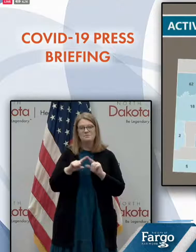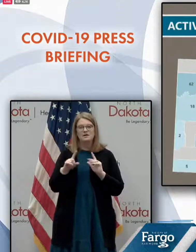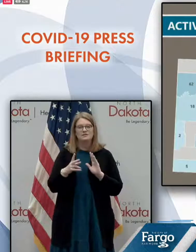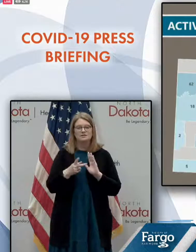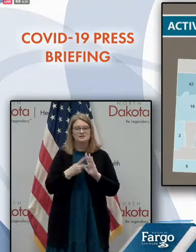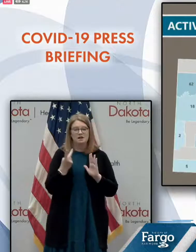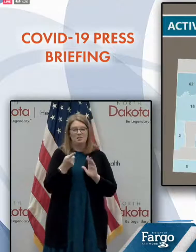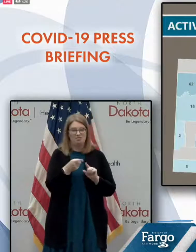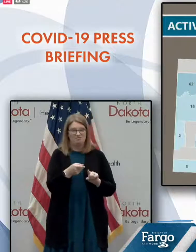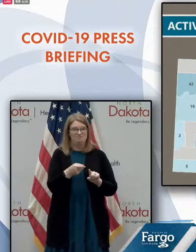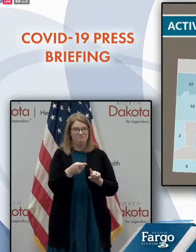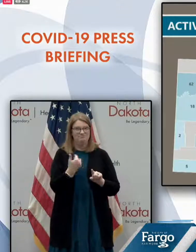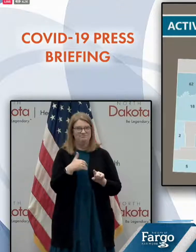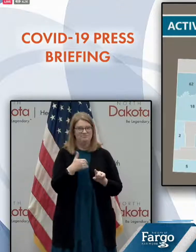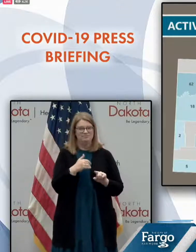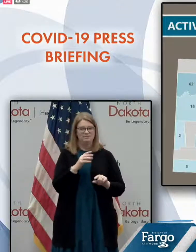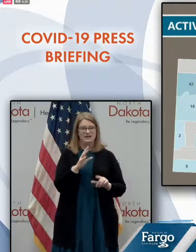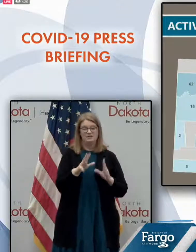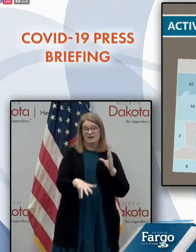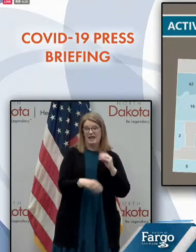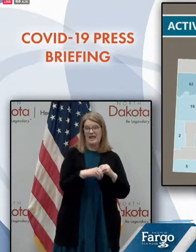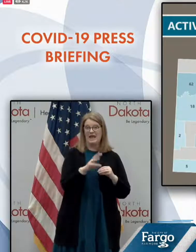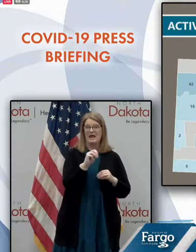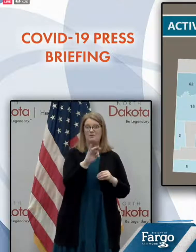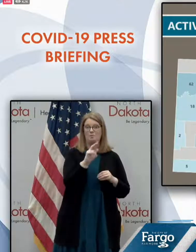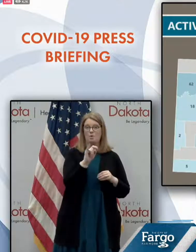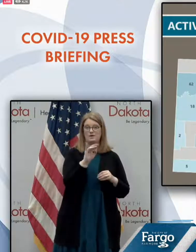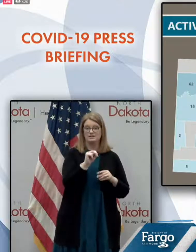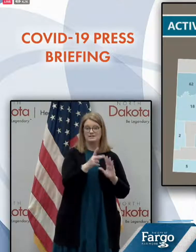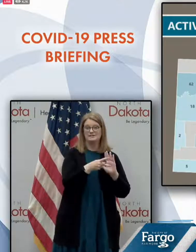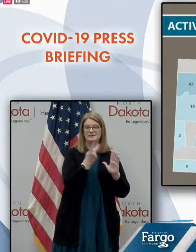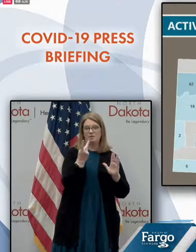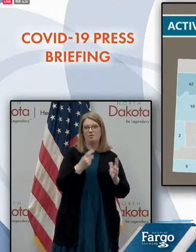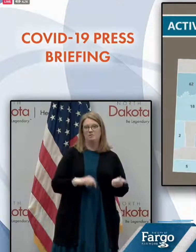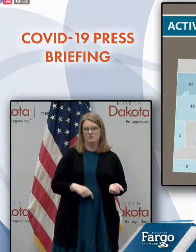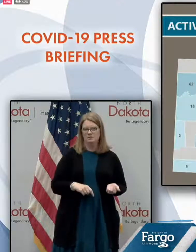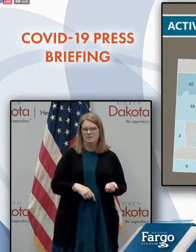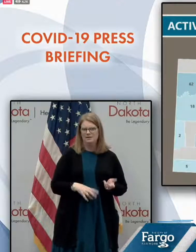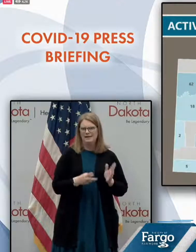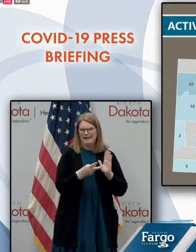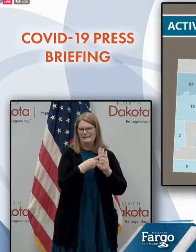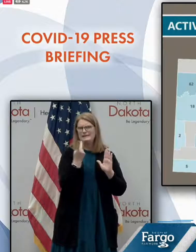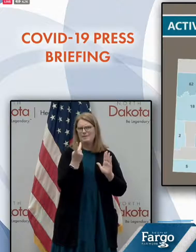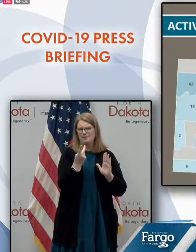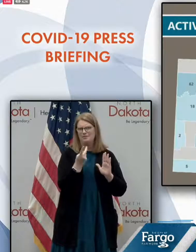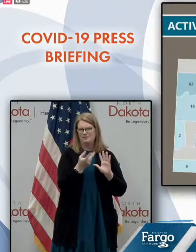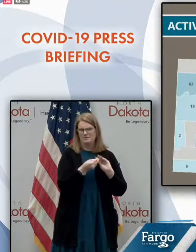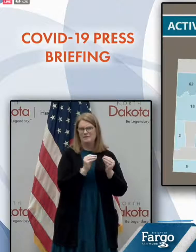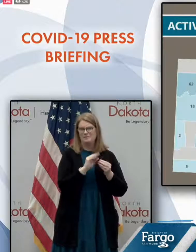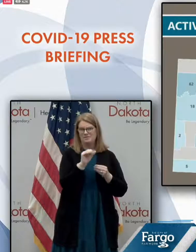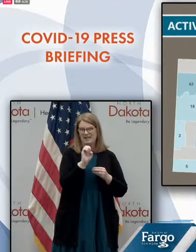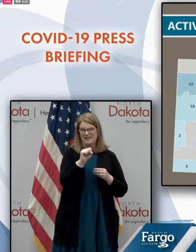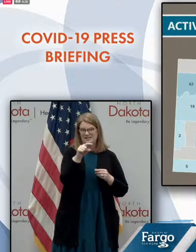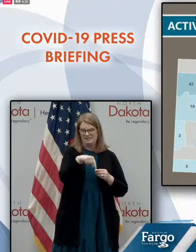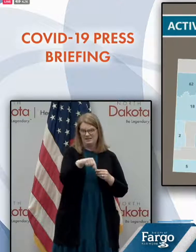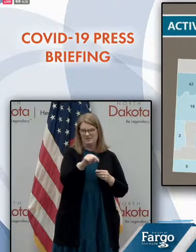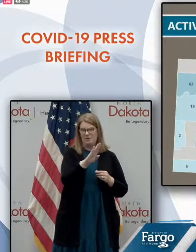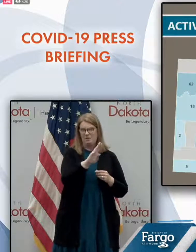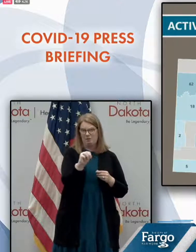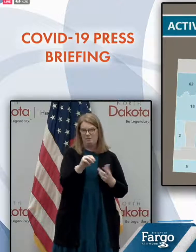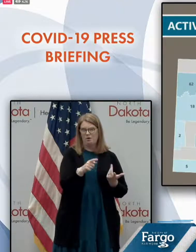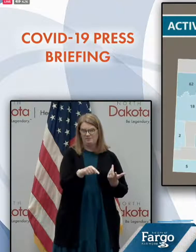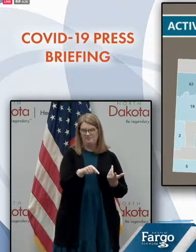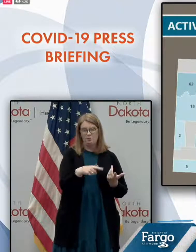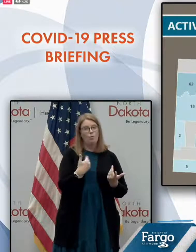cases. You throw in Morton County, it is double. We've got double the number of cases in a smaller metro area, so this is again why the task force is